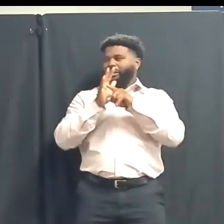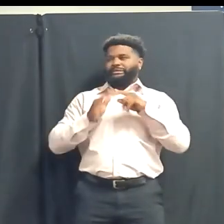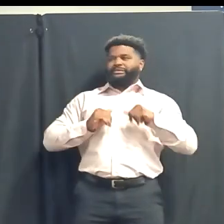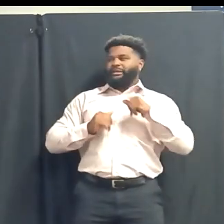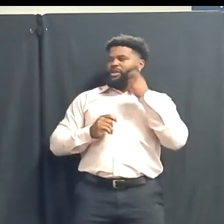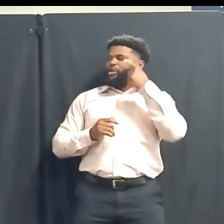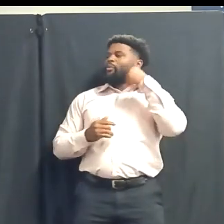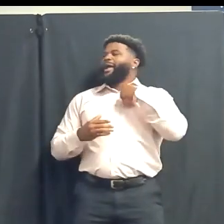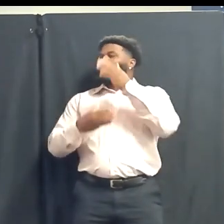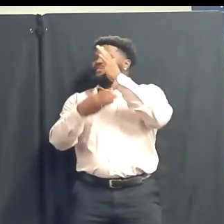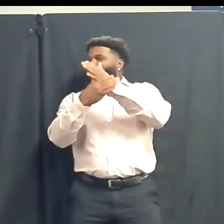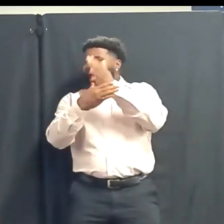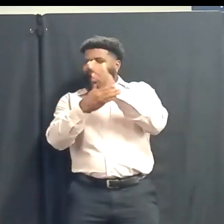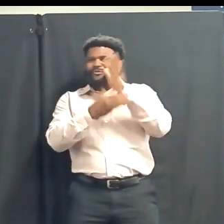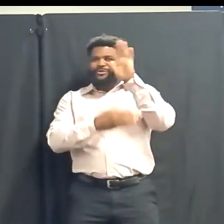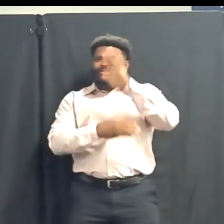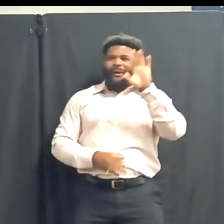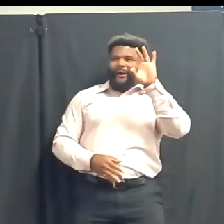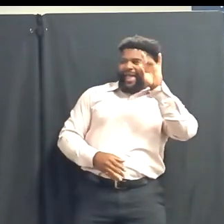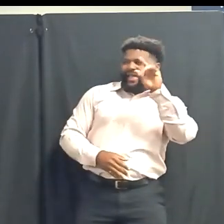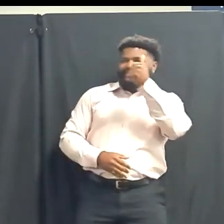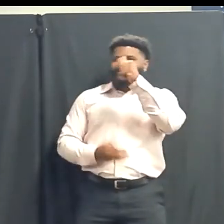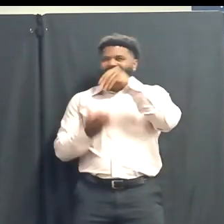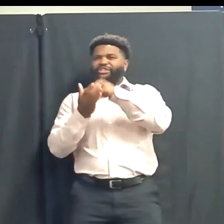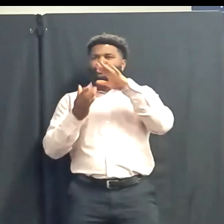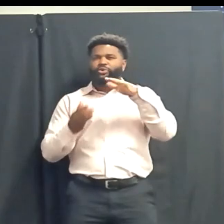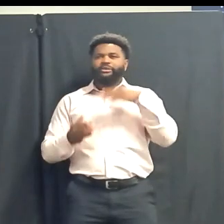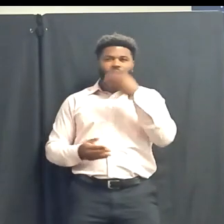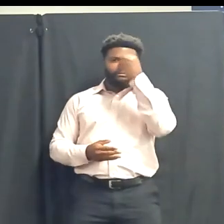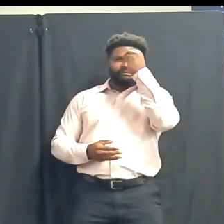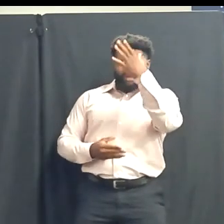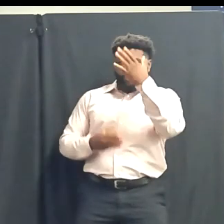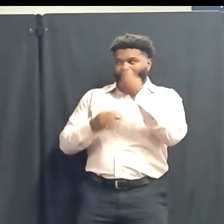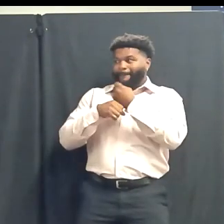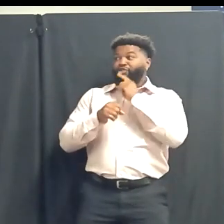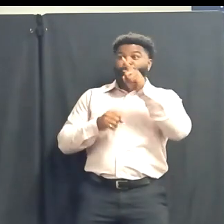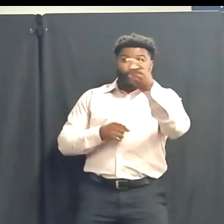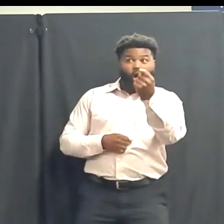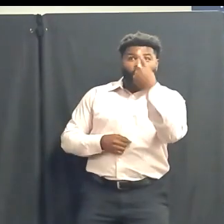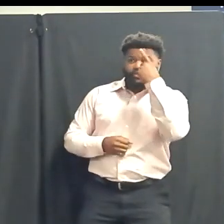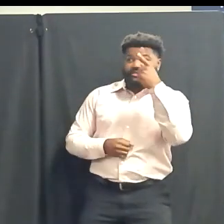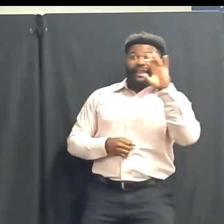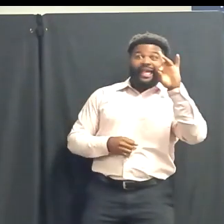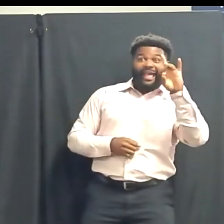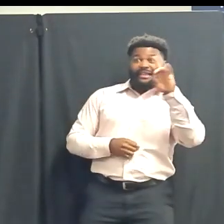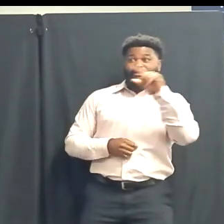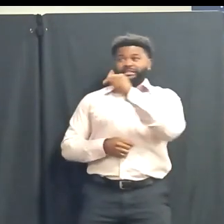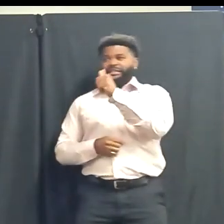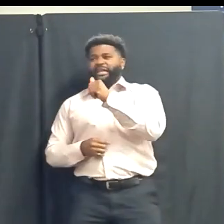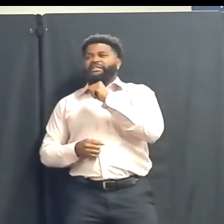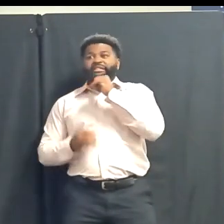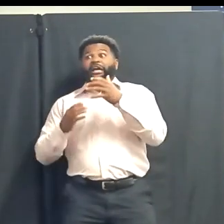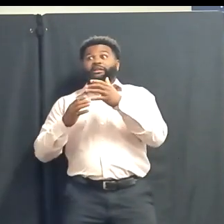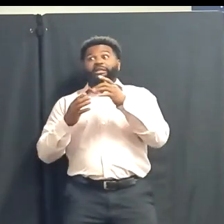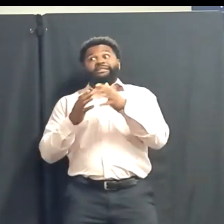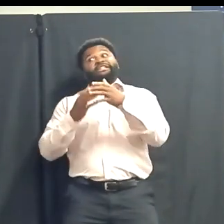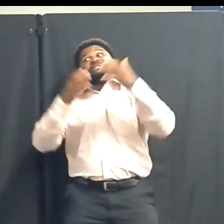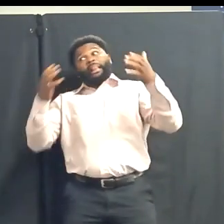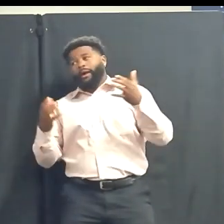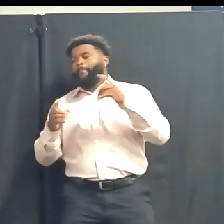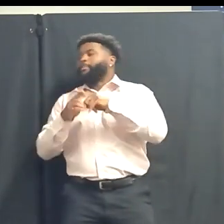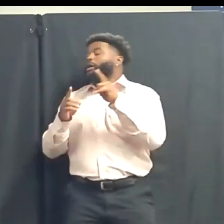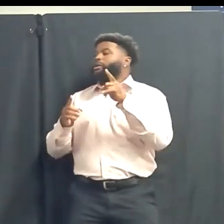an average of about 8 to 10 students, I said, I want to make sure you understand. And he goes, no, I feel like that is too many as well. So that was very encouraging that